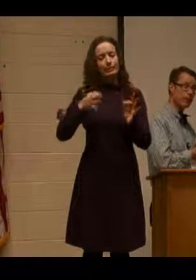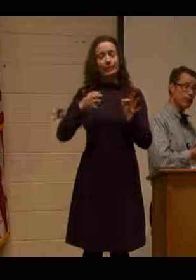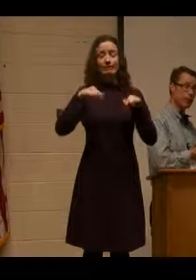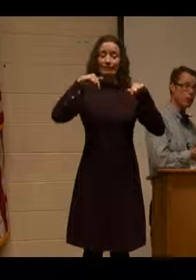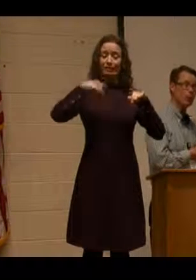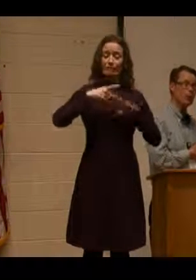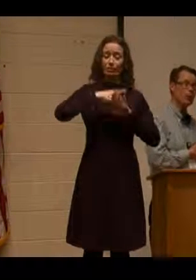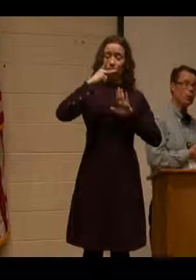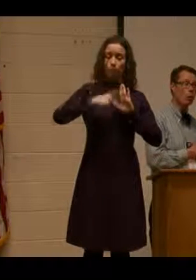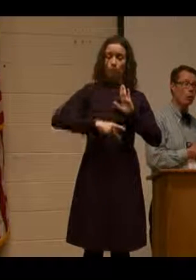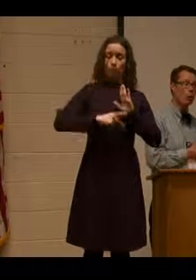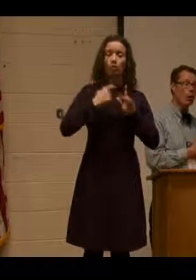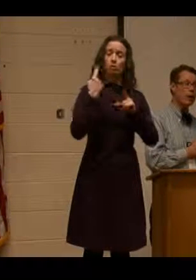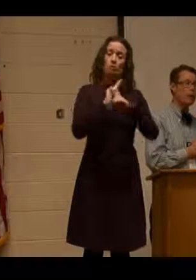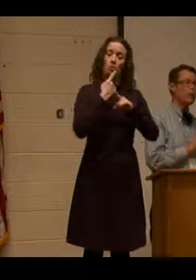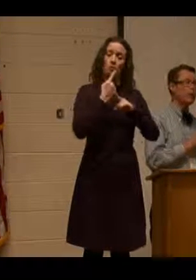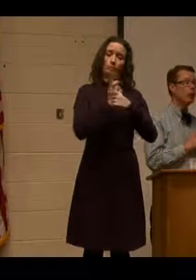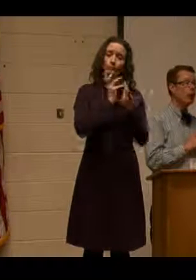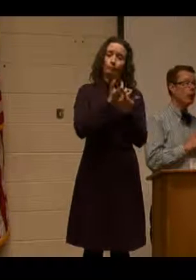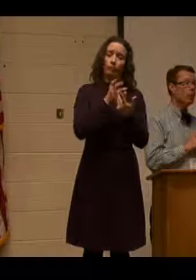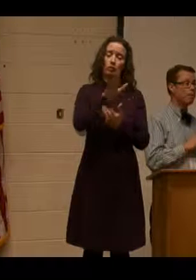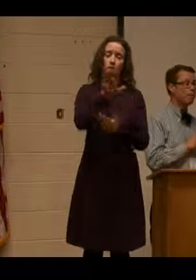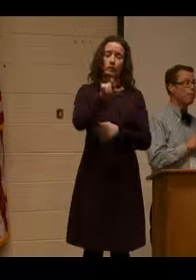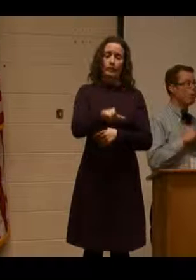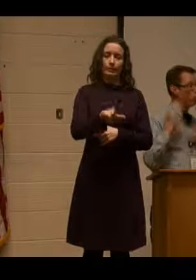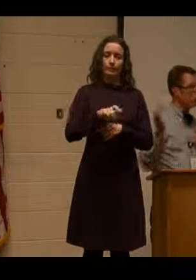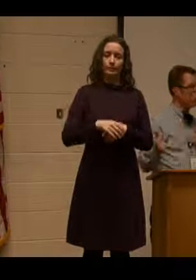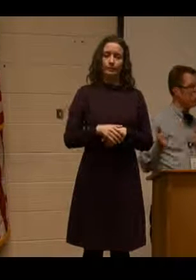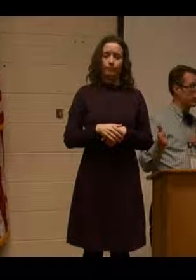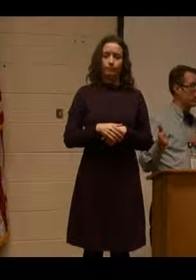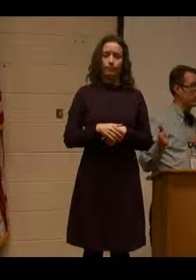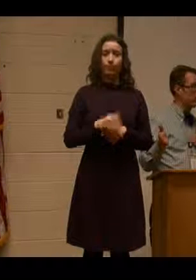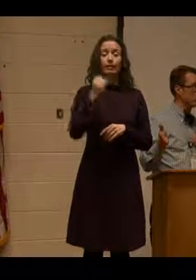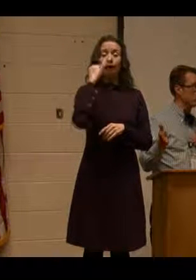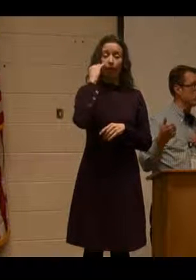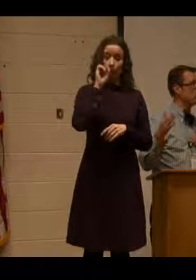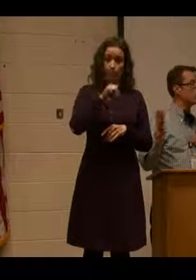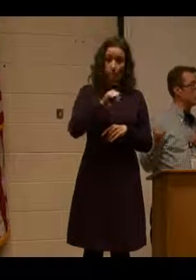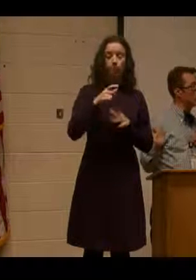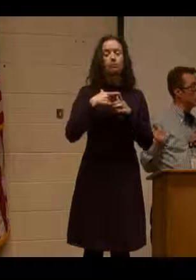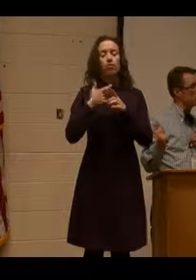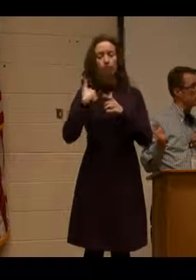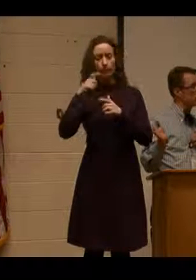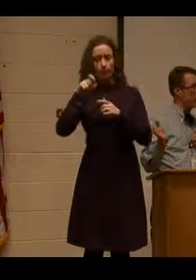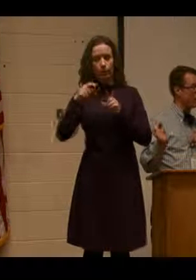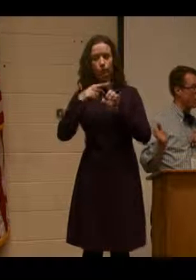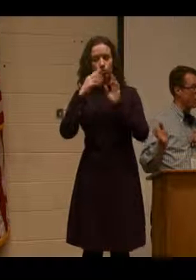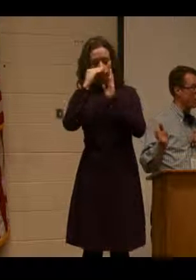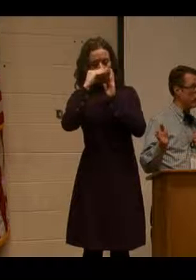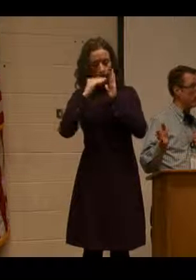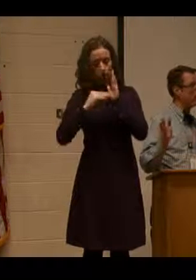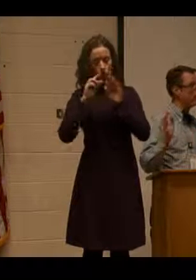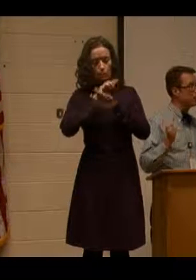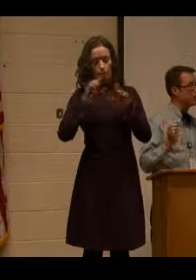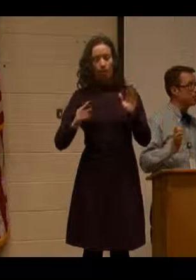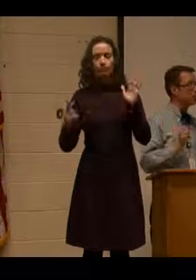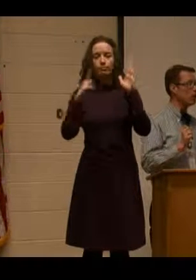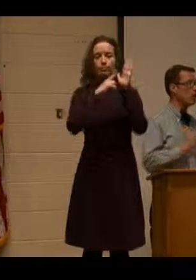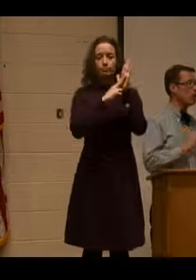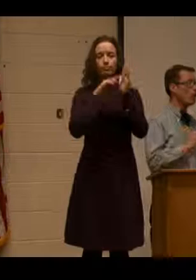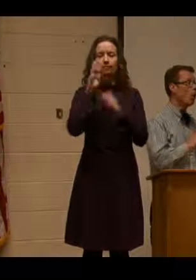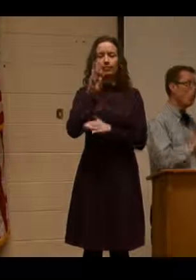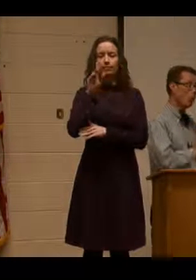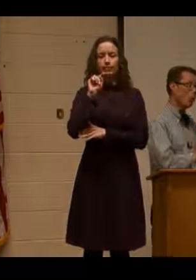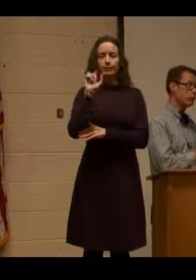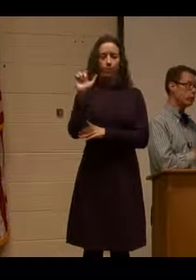us to move forward with enrolling you into the Bridges to Life program, and in particular, withholding the issuing